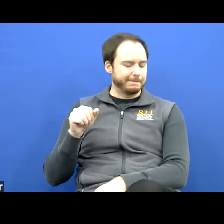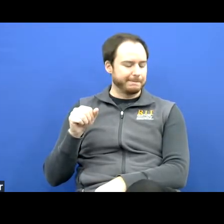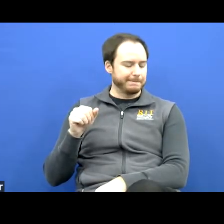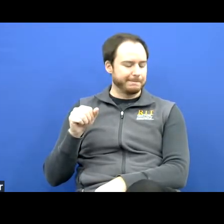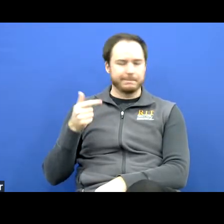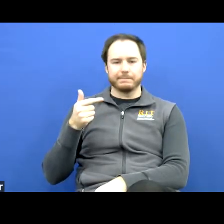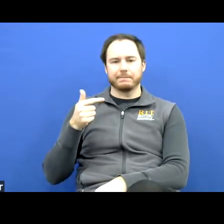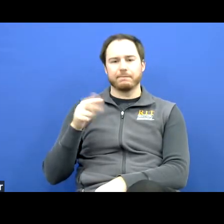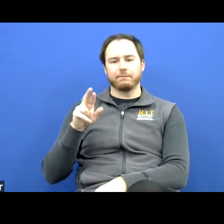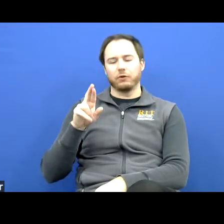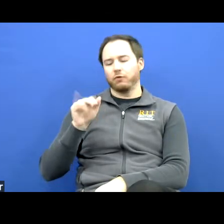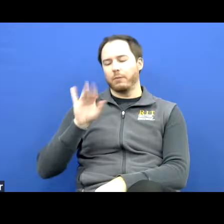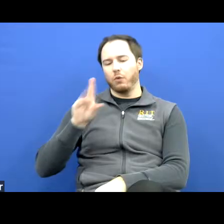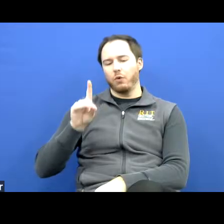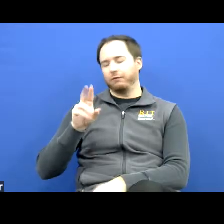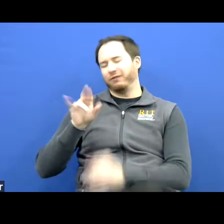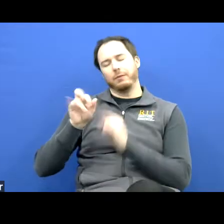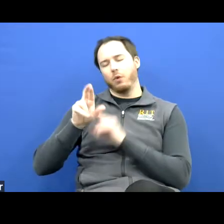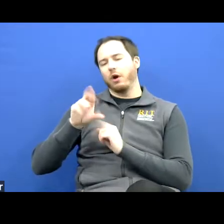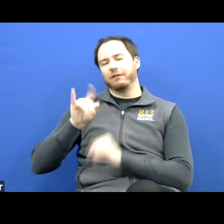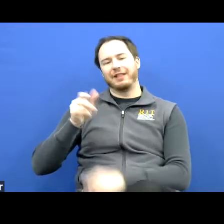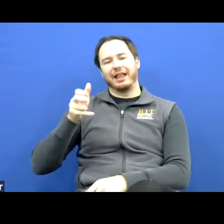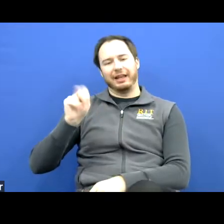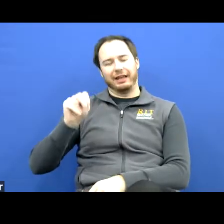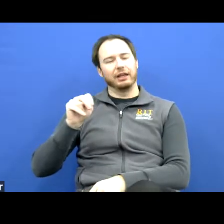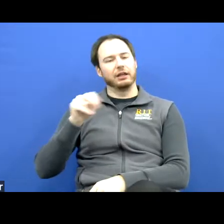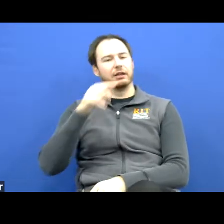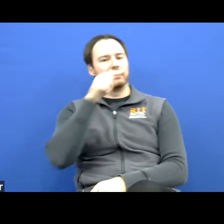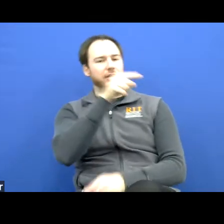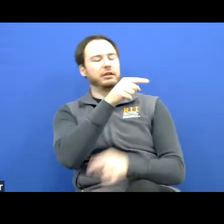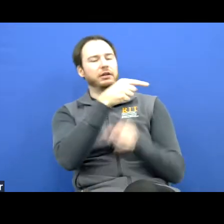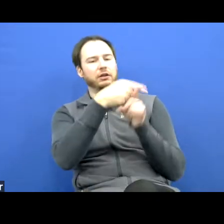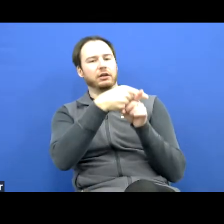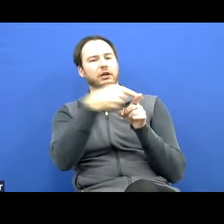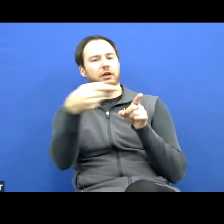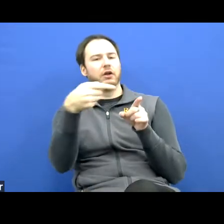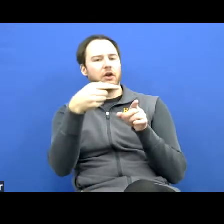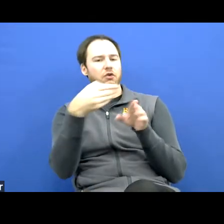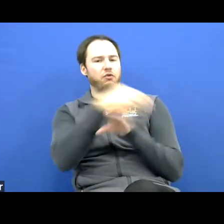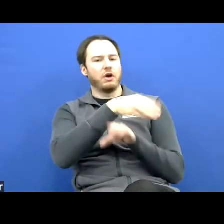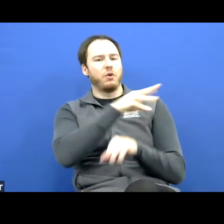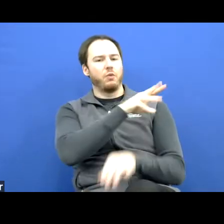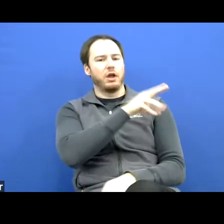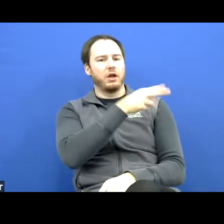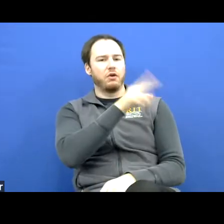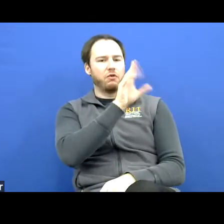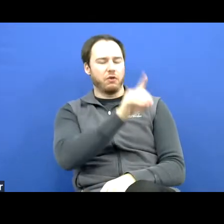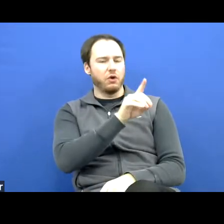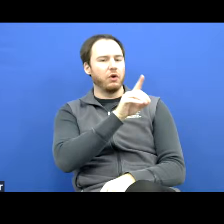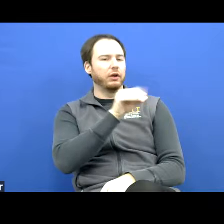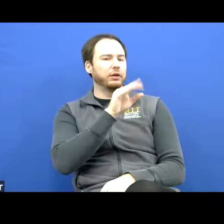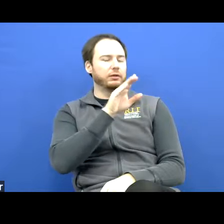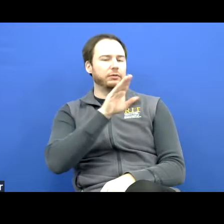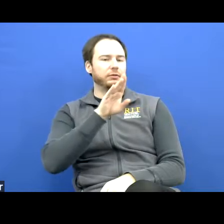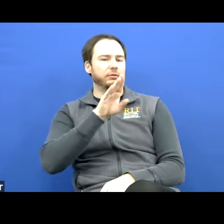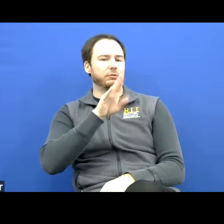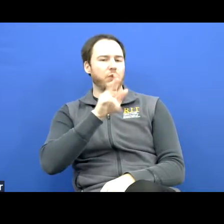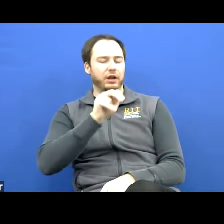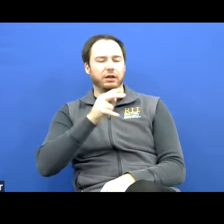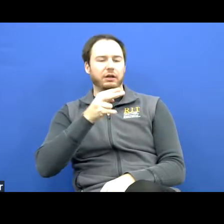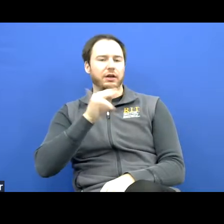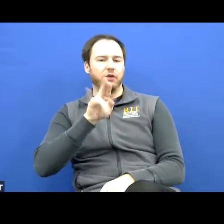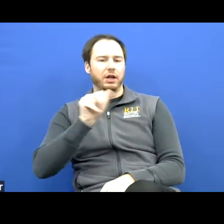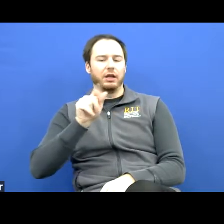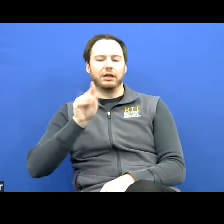Raymore and Flanagan Park Avenue Bike Shop across Western Road, Brighton Henry Town Line Plaza, and